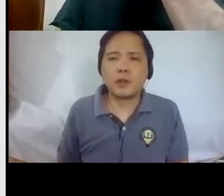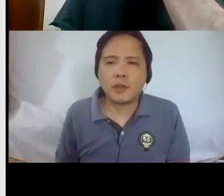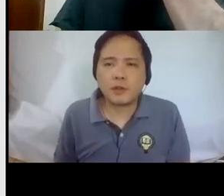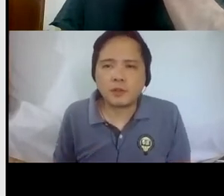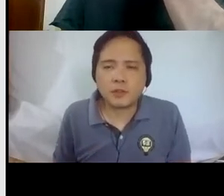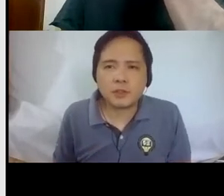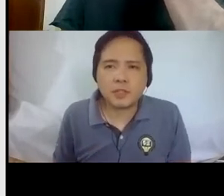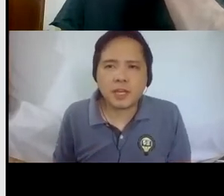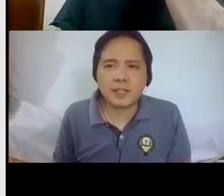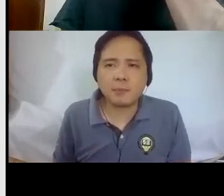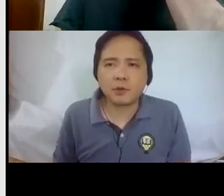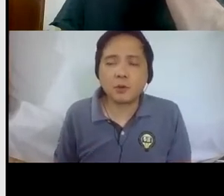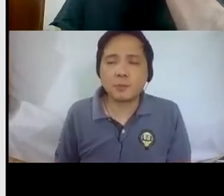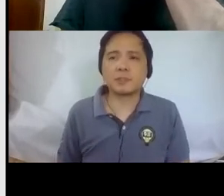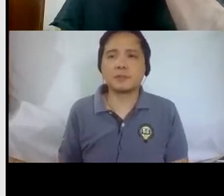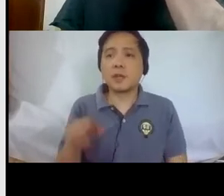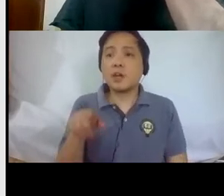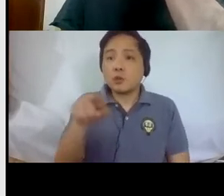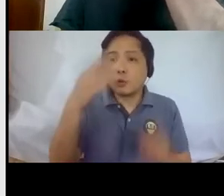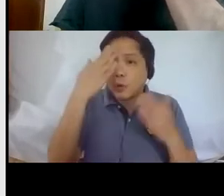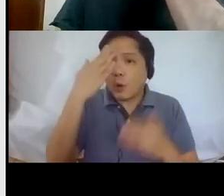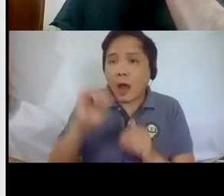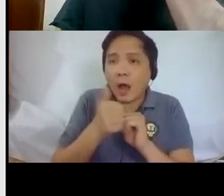So they're saying same groups.